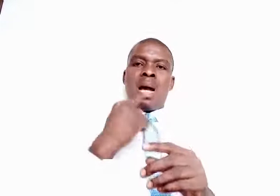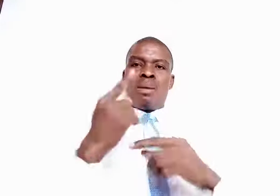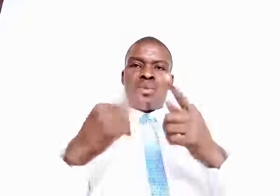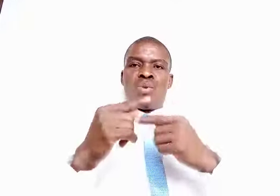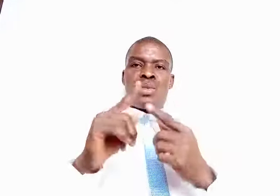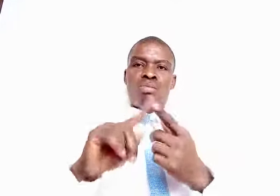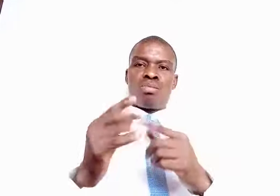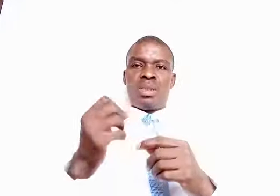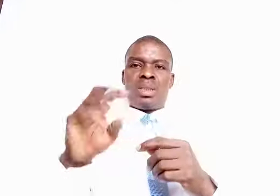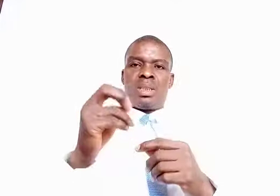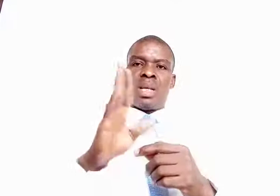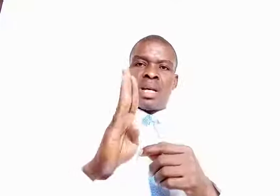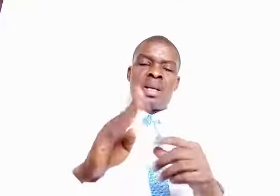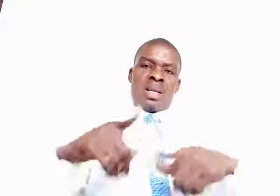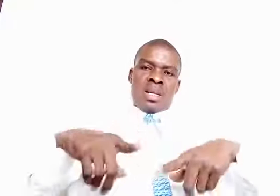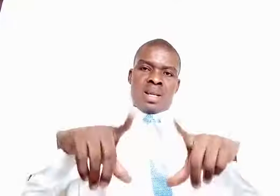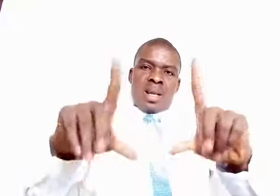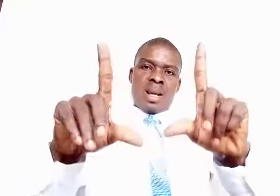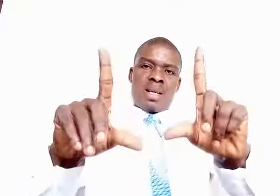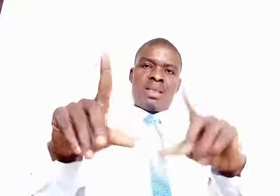hay." Let's say you read this in a newspaper.